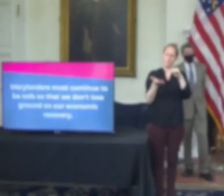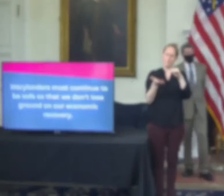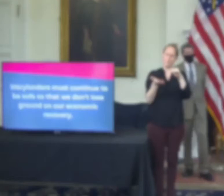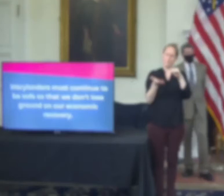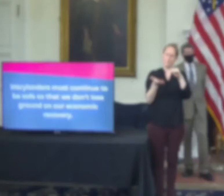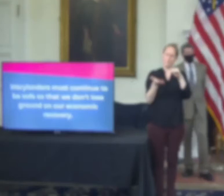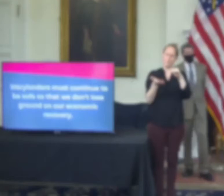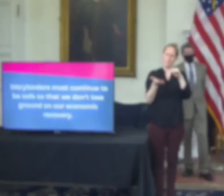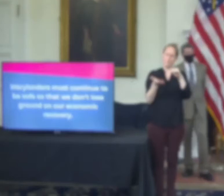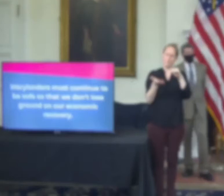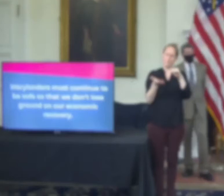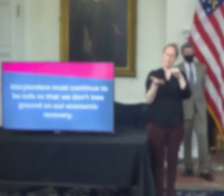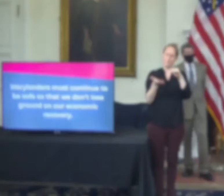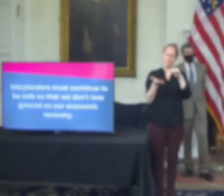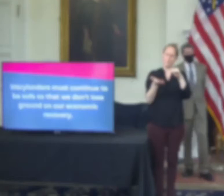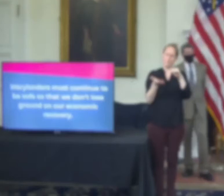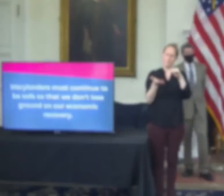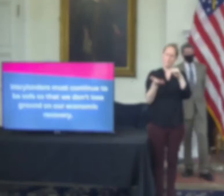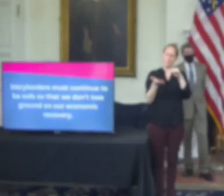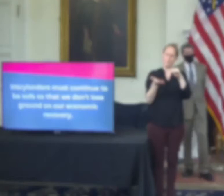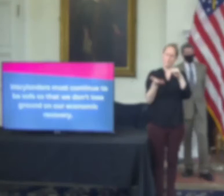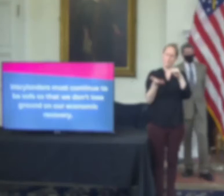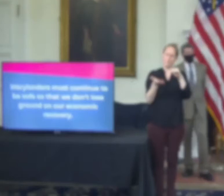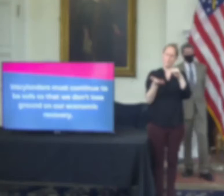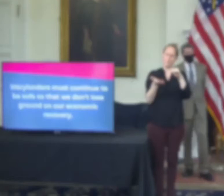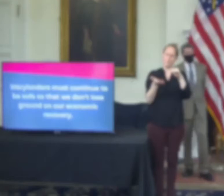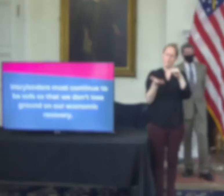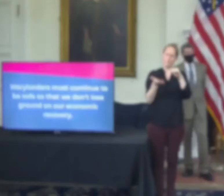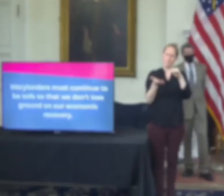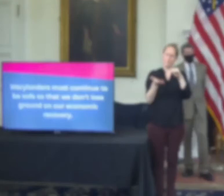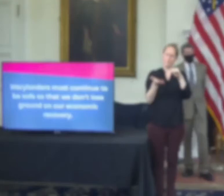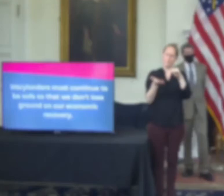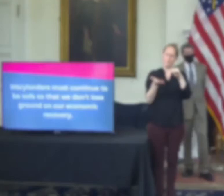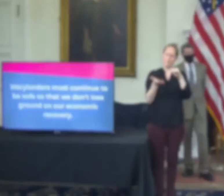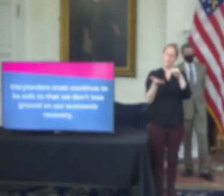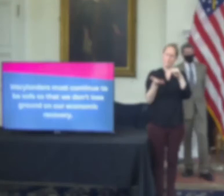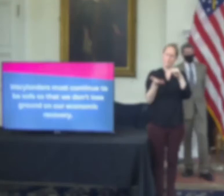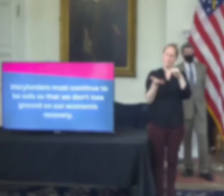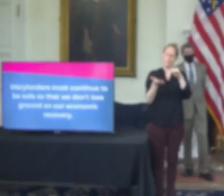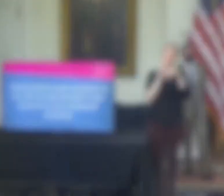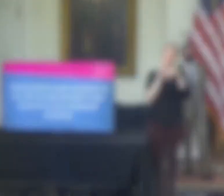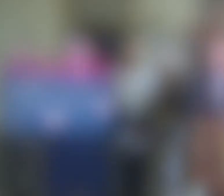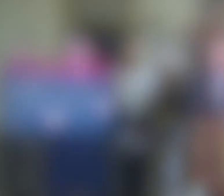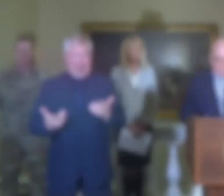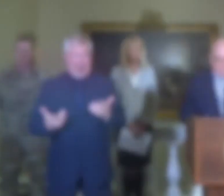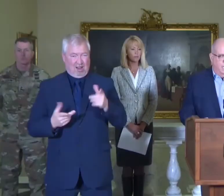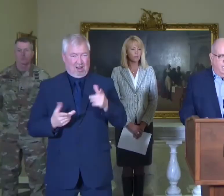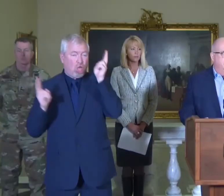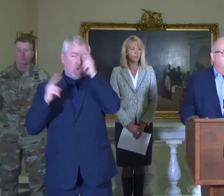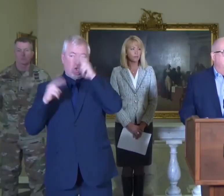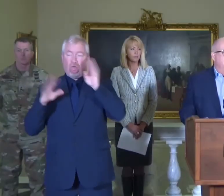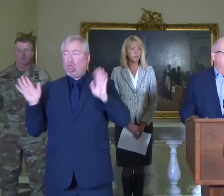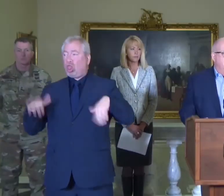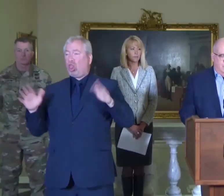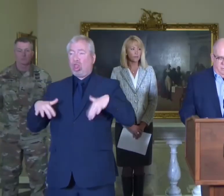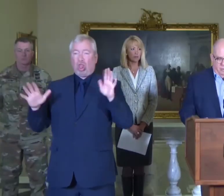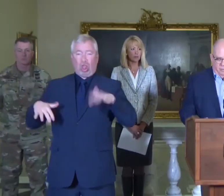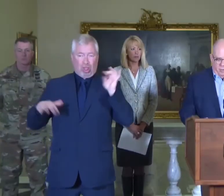audio that you heard there at the beginning, and it definitely gets your attention. So let's continue with the video. Beginning today,